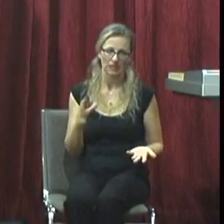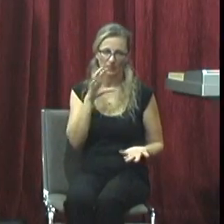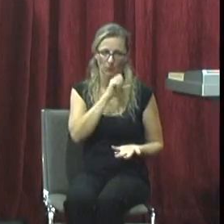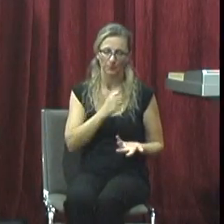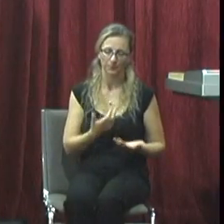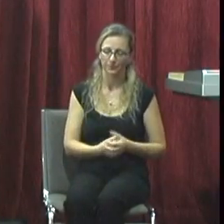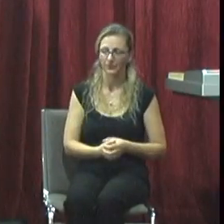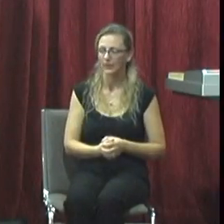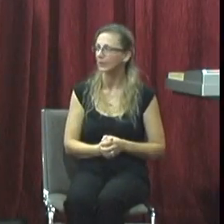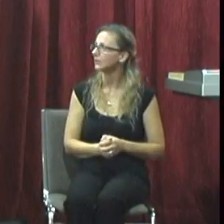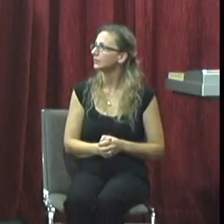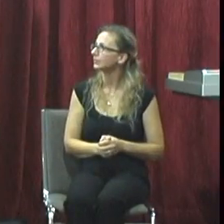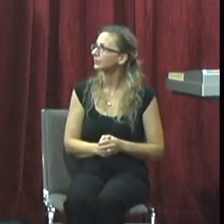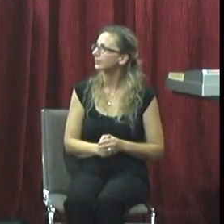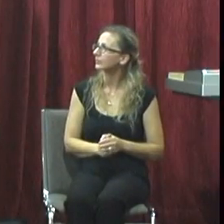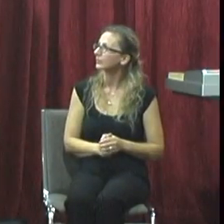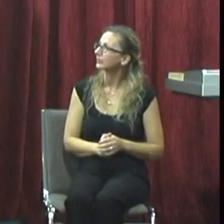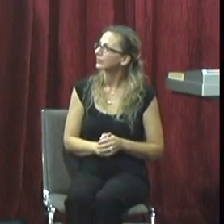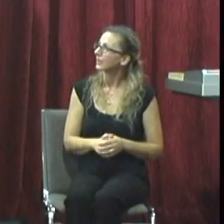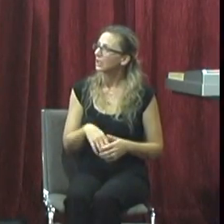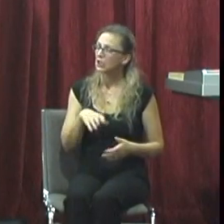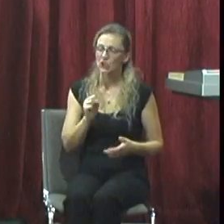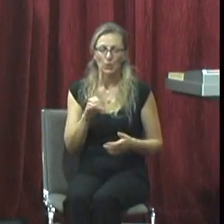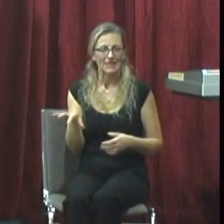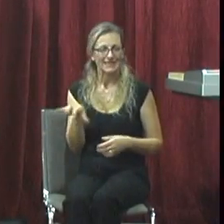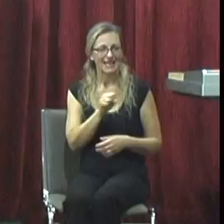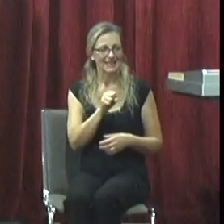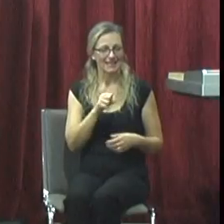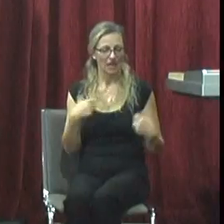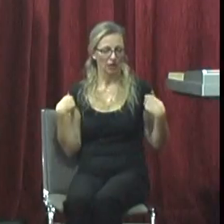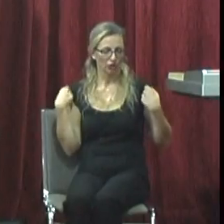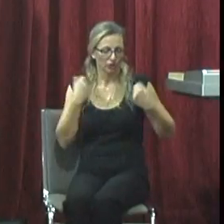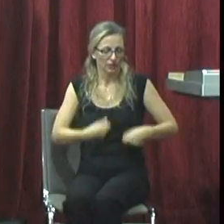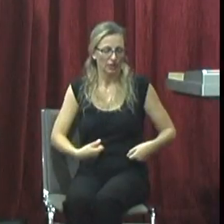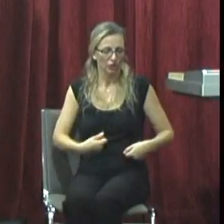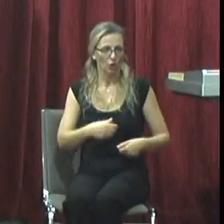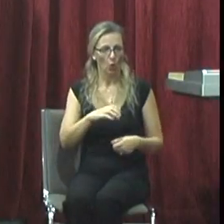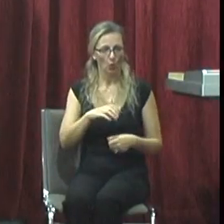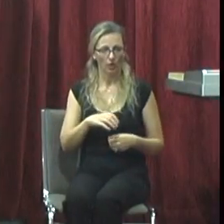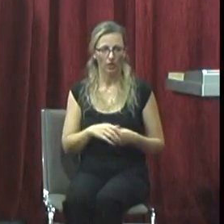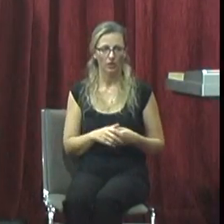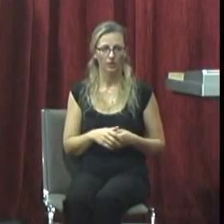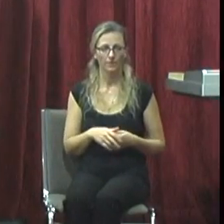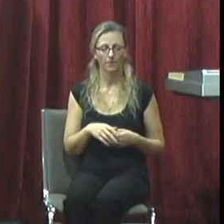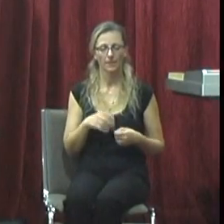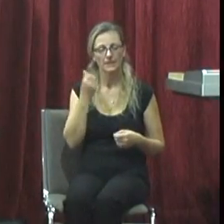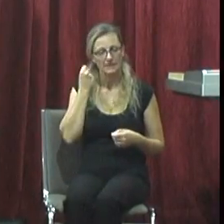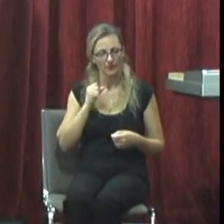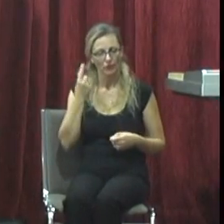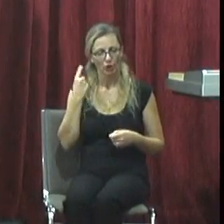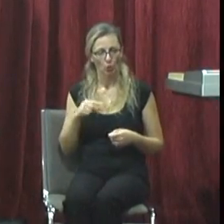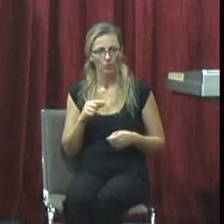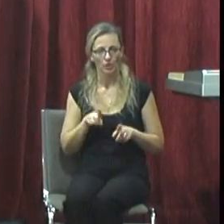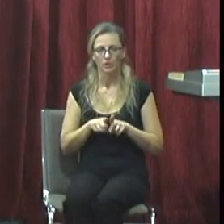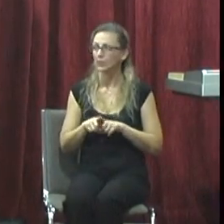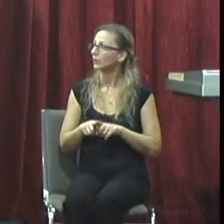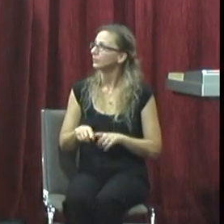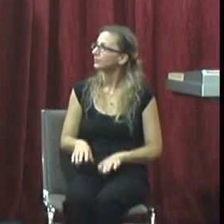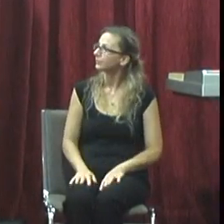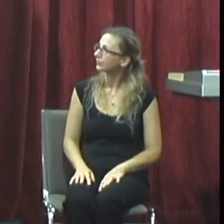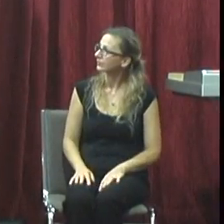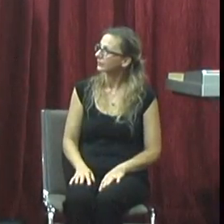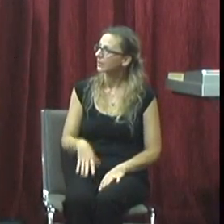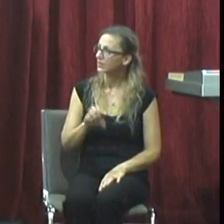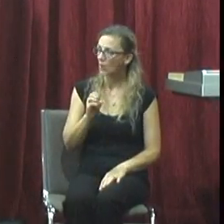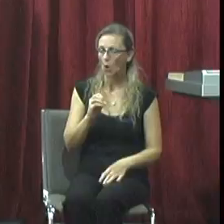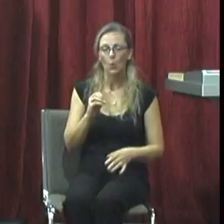An item of clothing from Shinar, that's Babylon, and silver and gold. So verses 22 and 23, Joshua recovered the